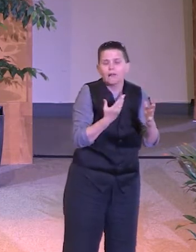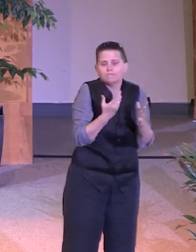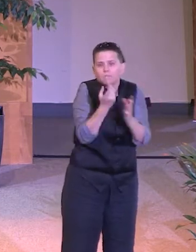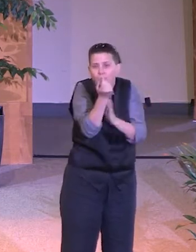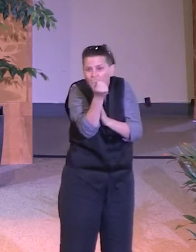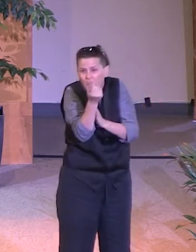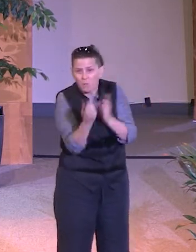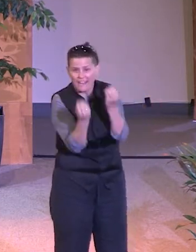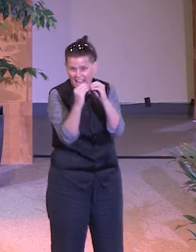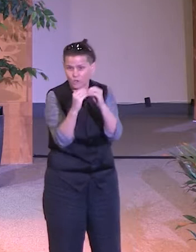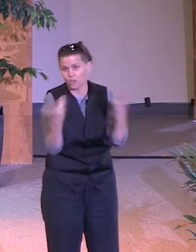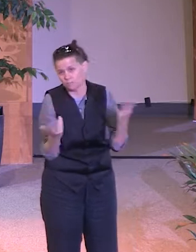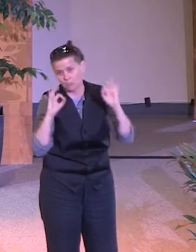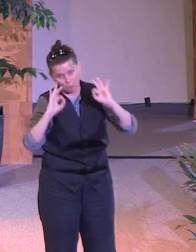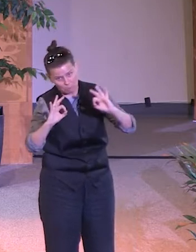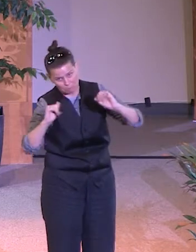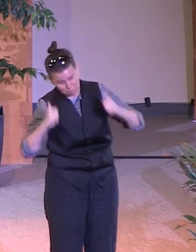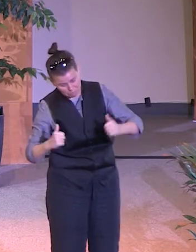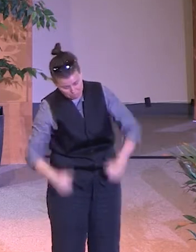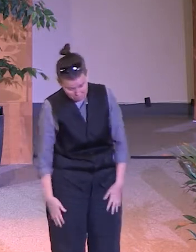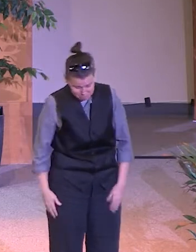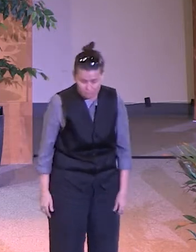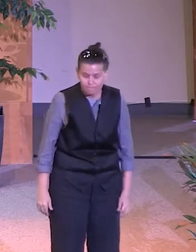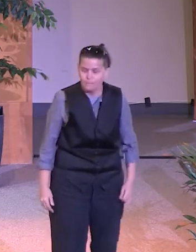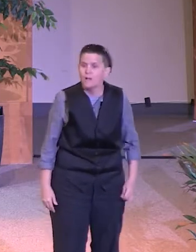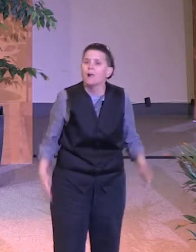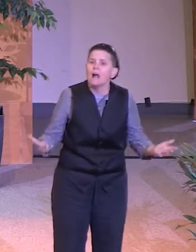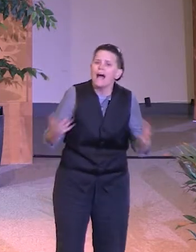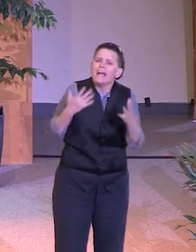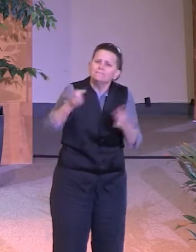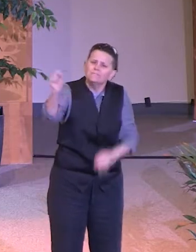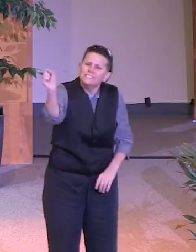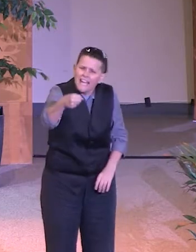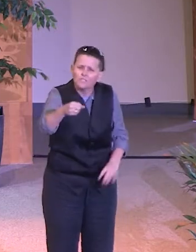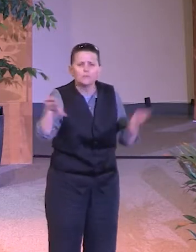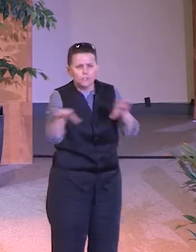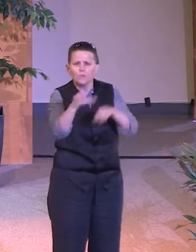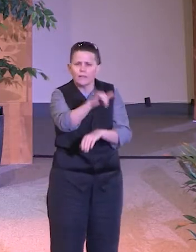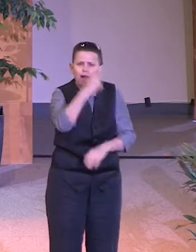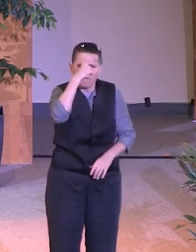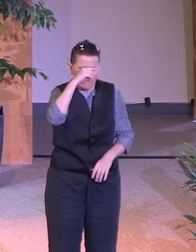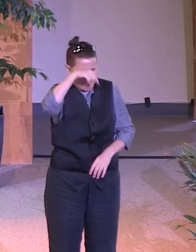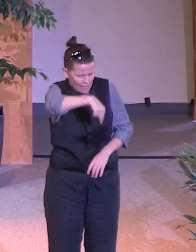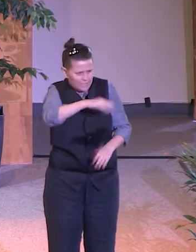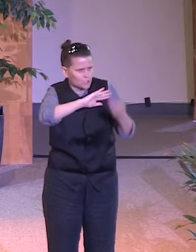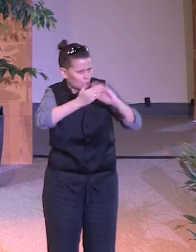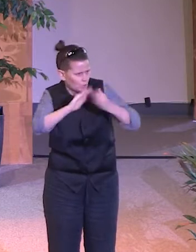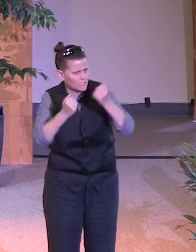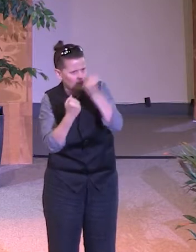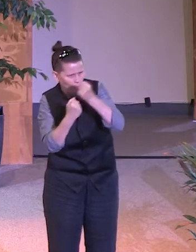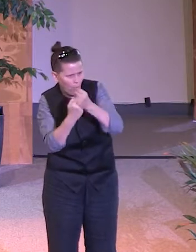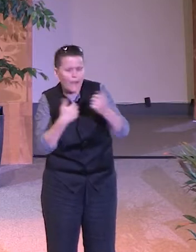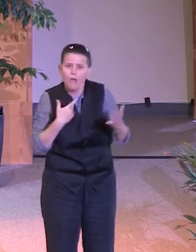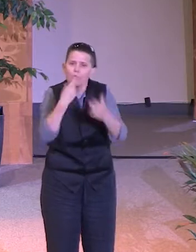you. Thank you. And yes, we do this to support this community and what we're trying to